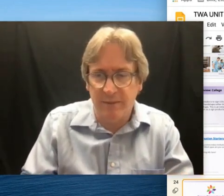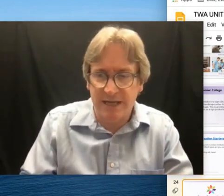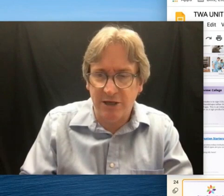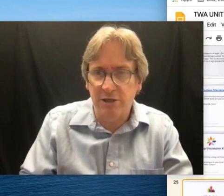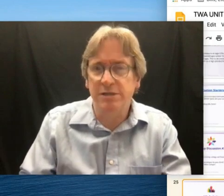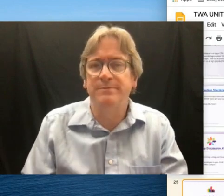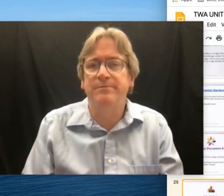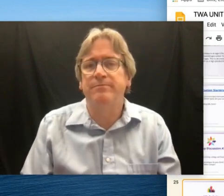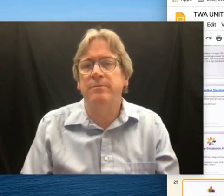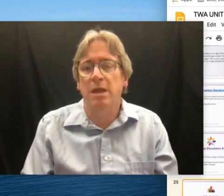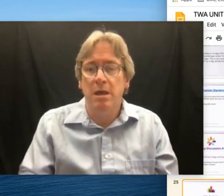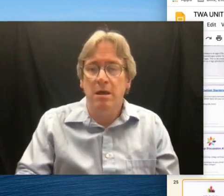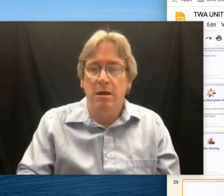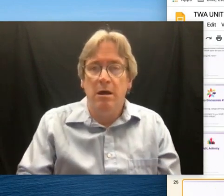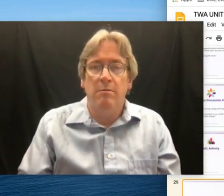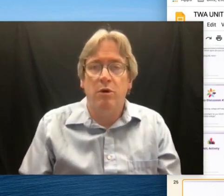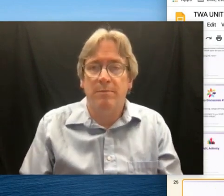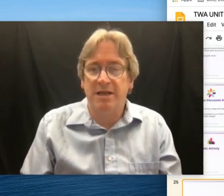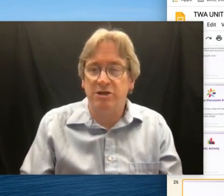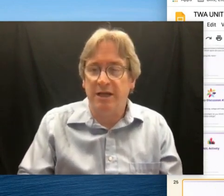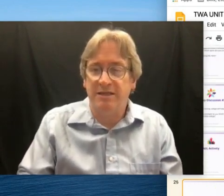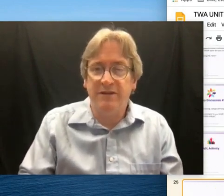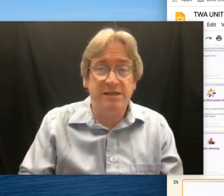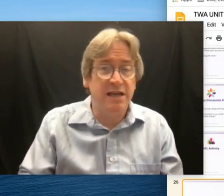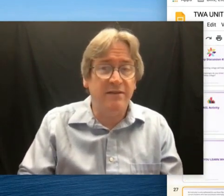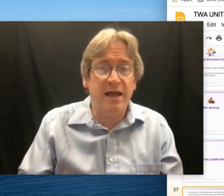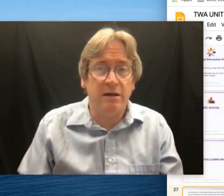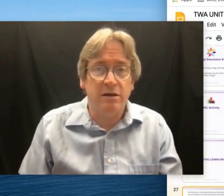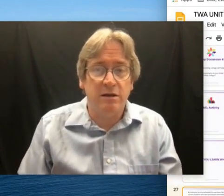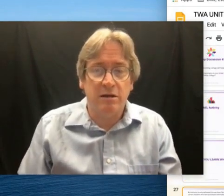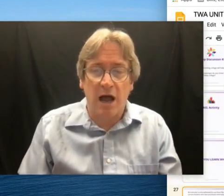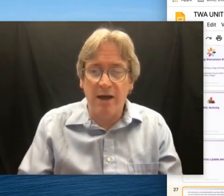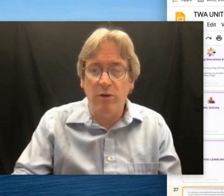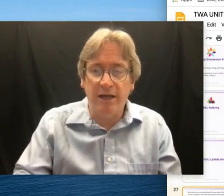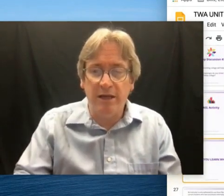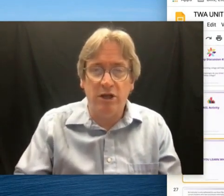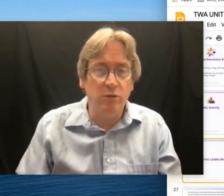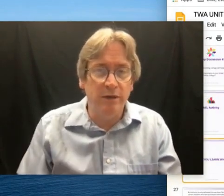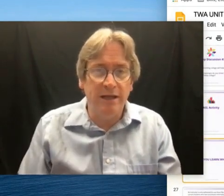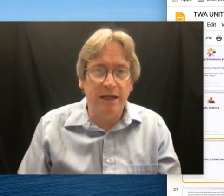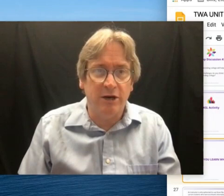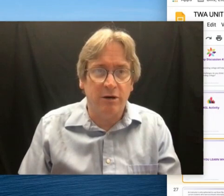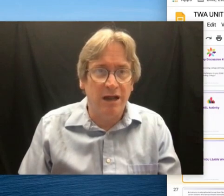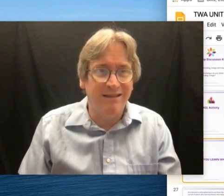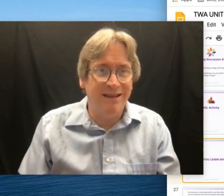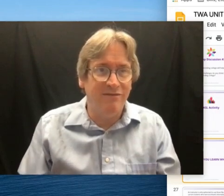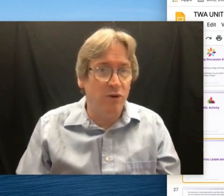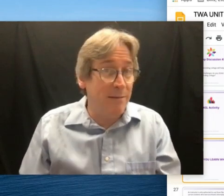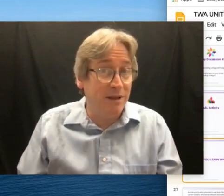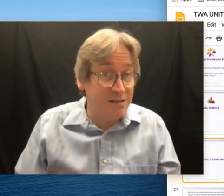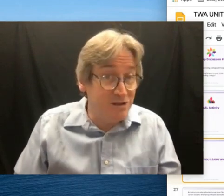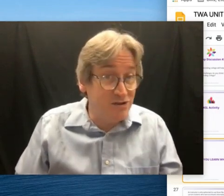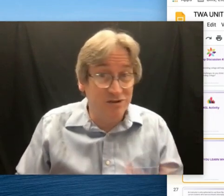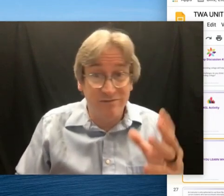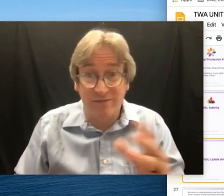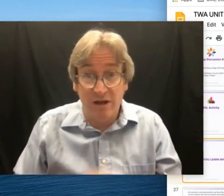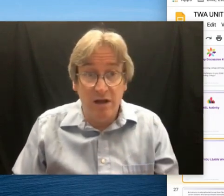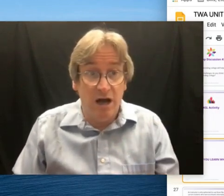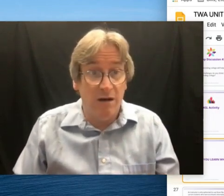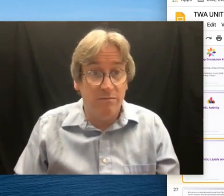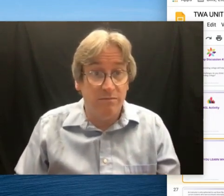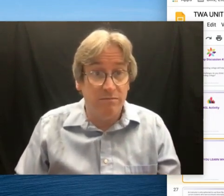the given limitations. More potential activities. And then I will include in here the